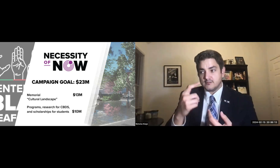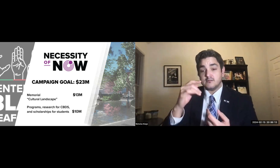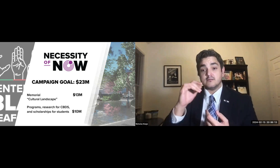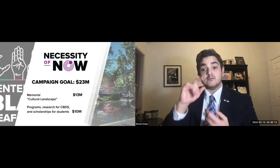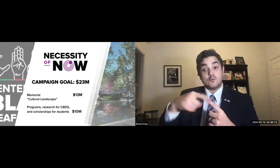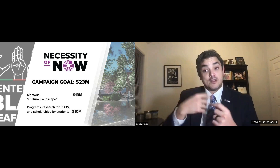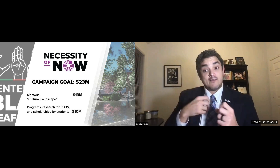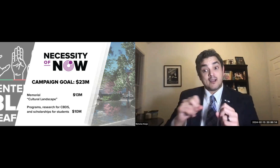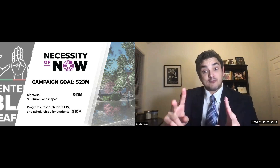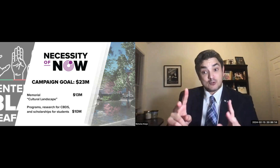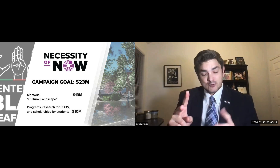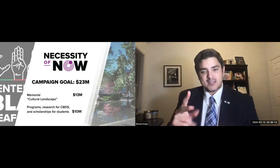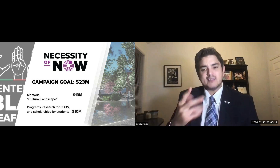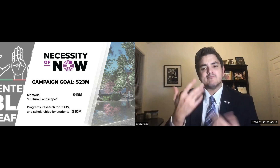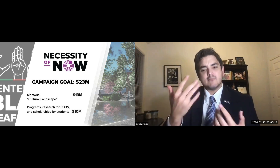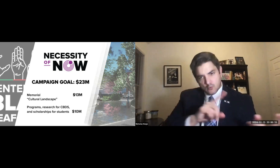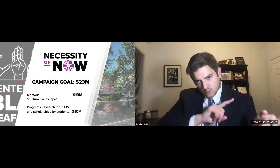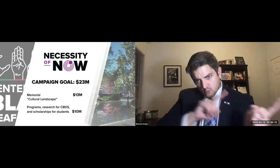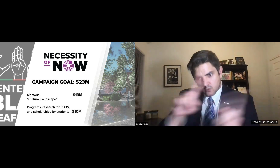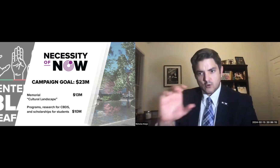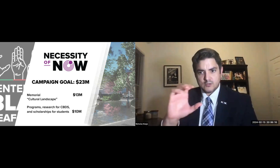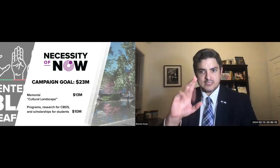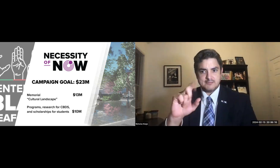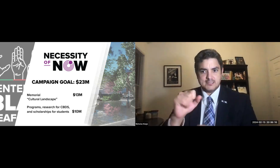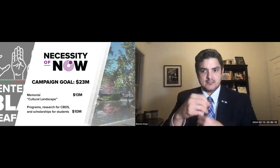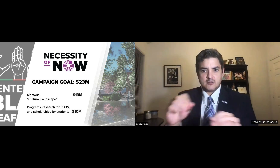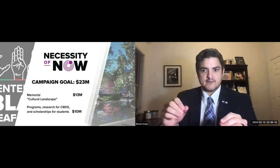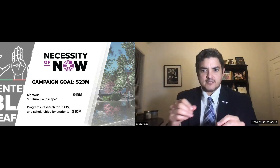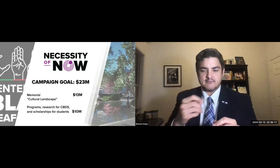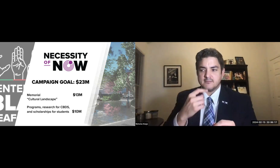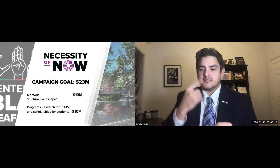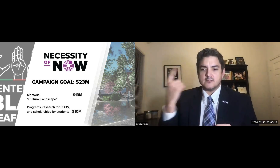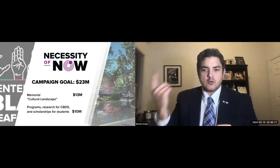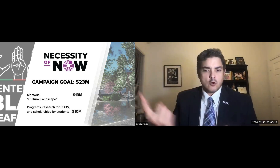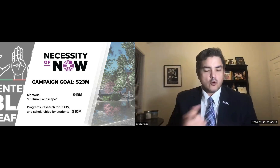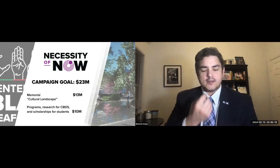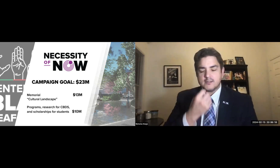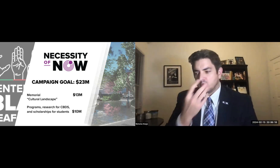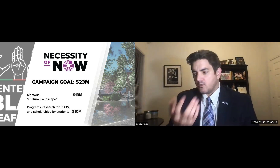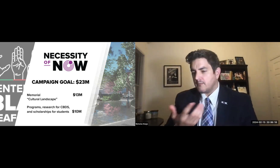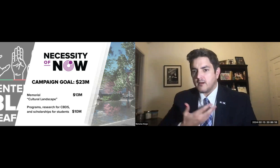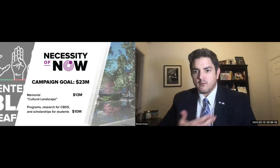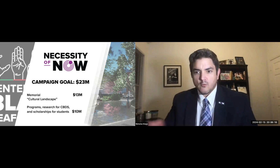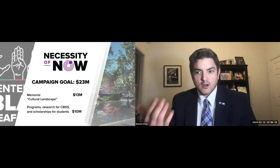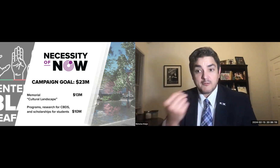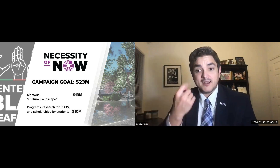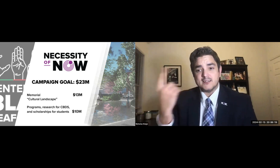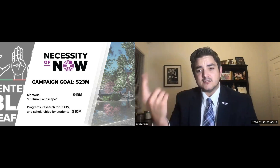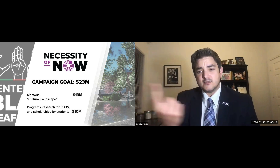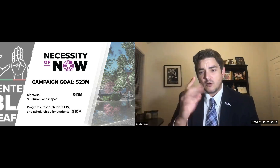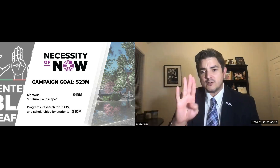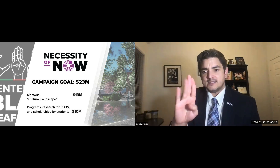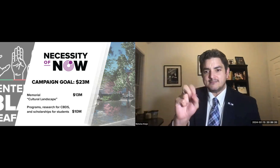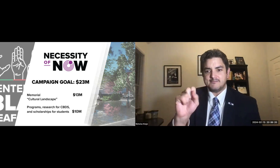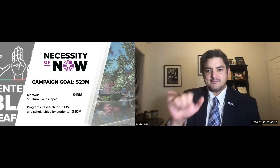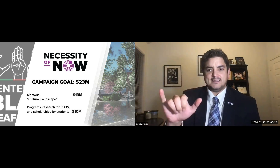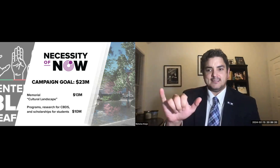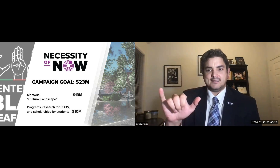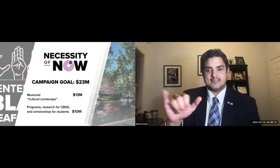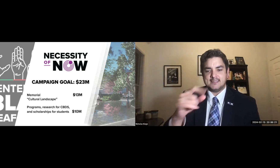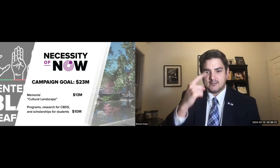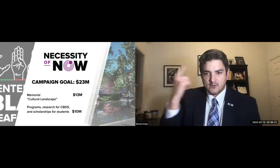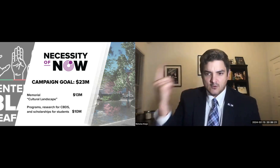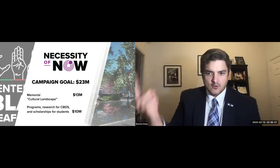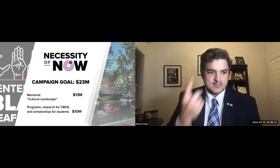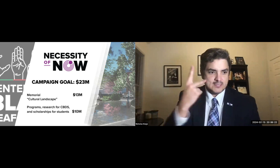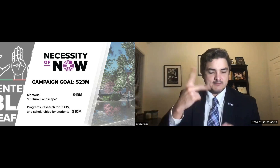area. And we have the opportunity, if you have the opportunity, please do come on tour. You always